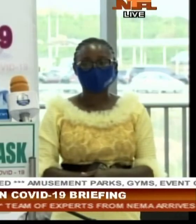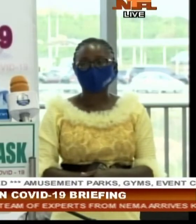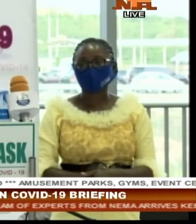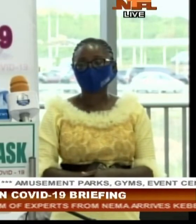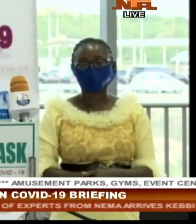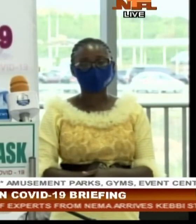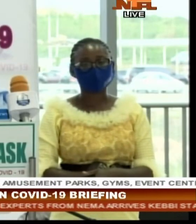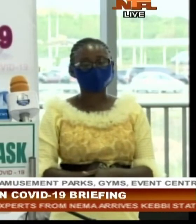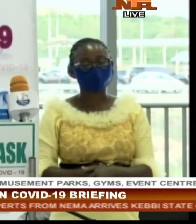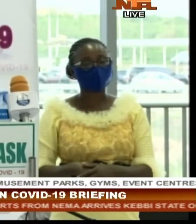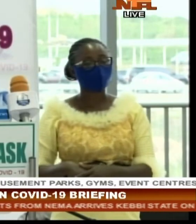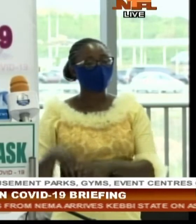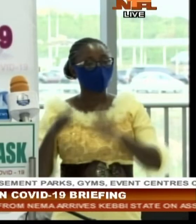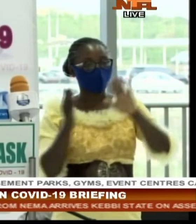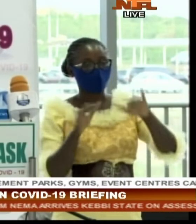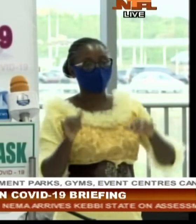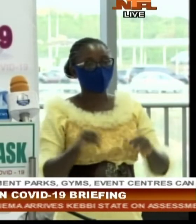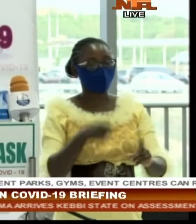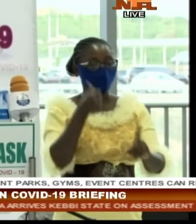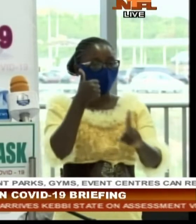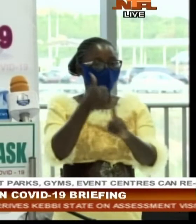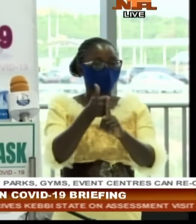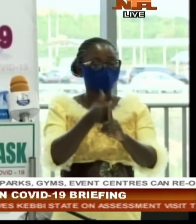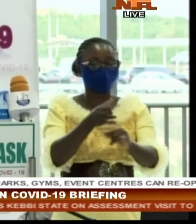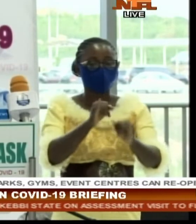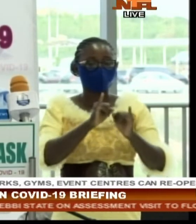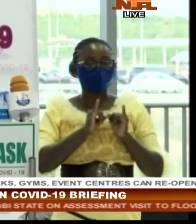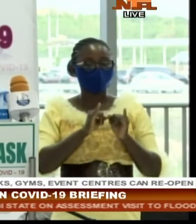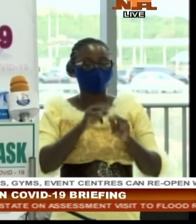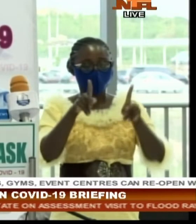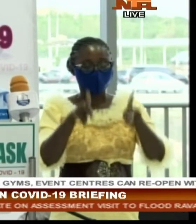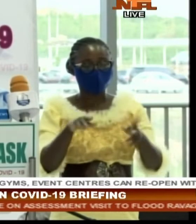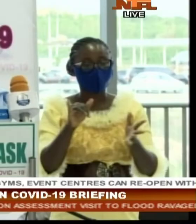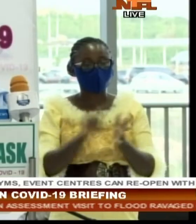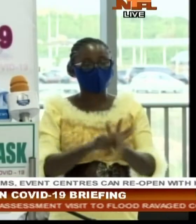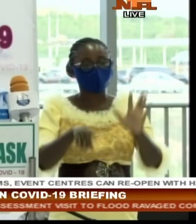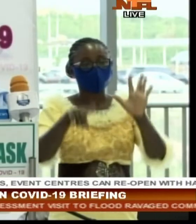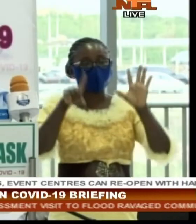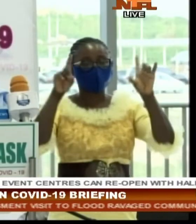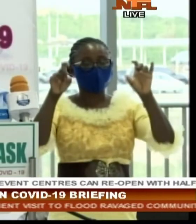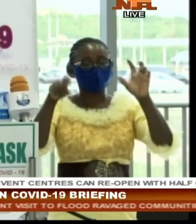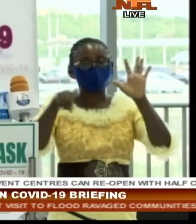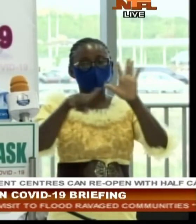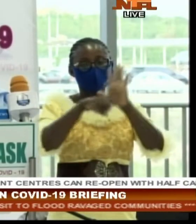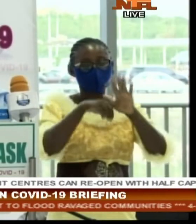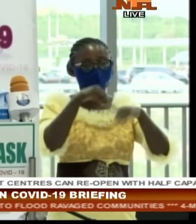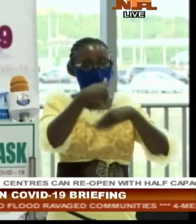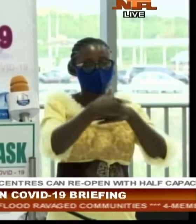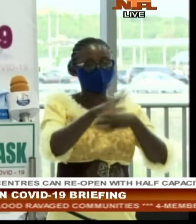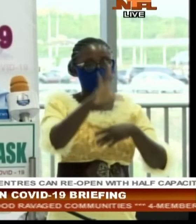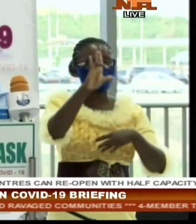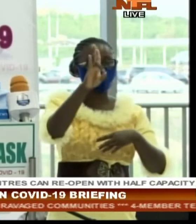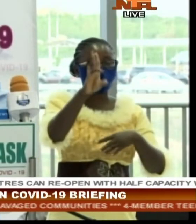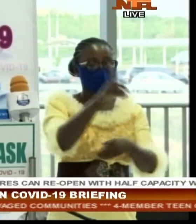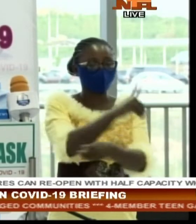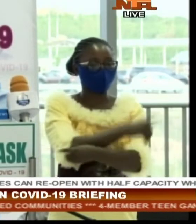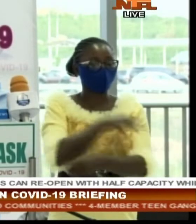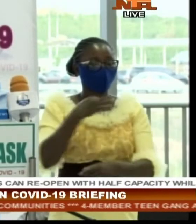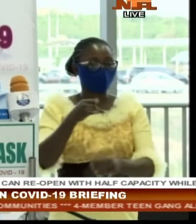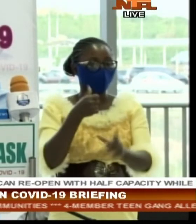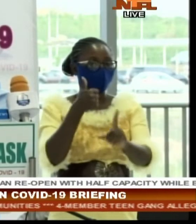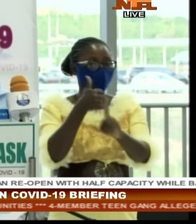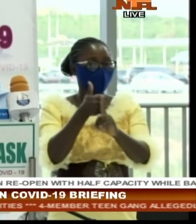Exit from self-isolation. Persons who have tested negative for COVID-19 after 7 days of